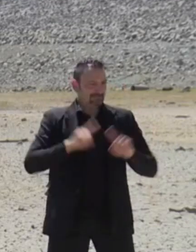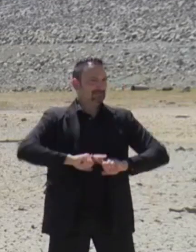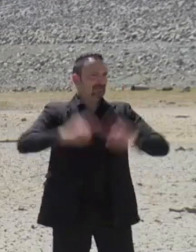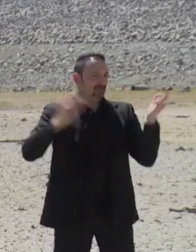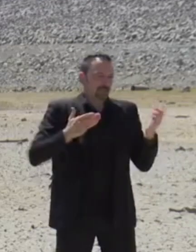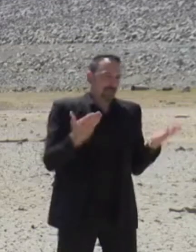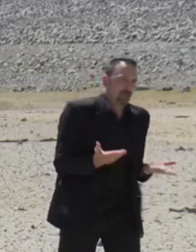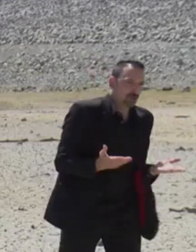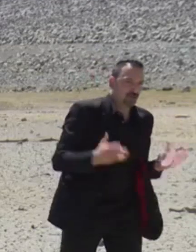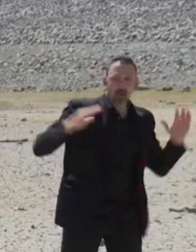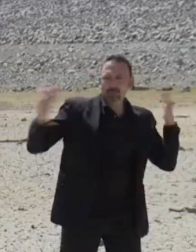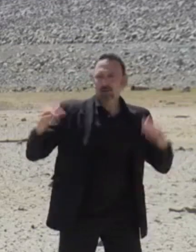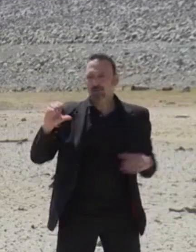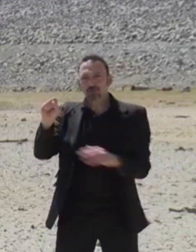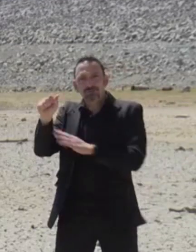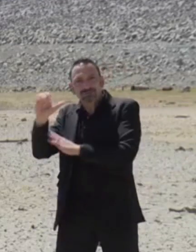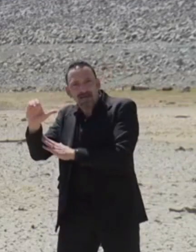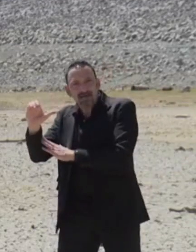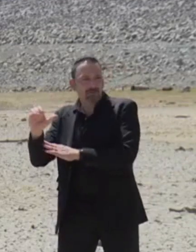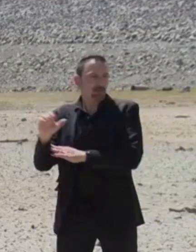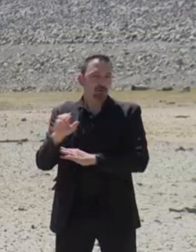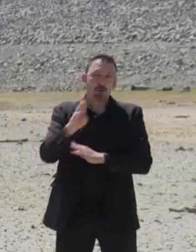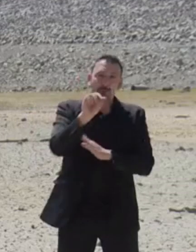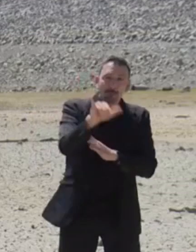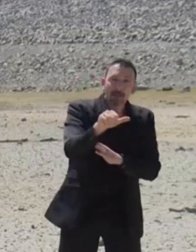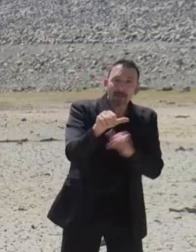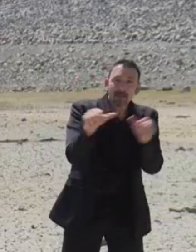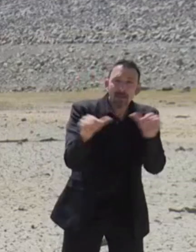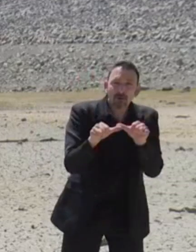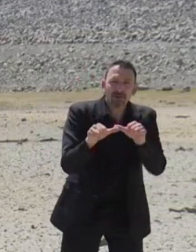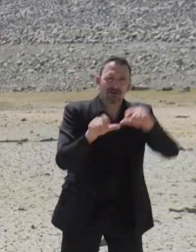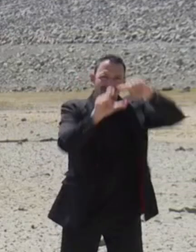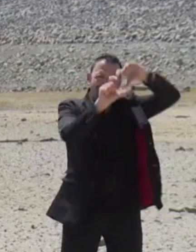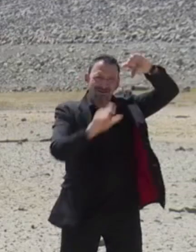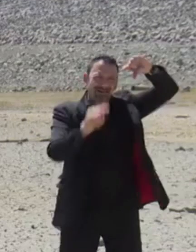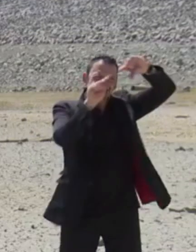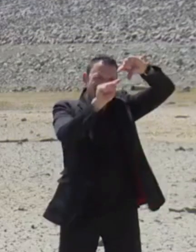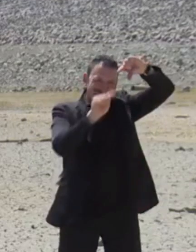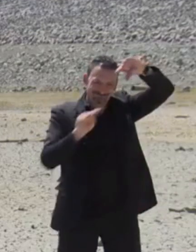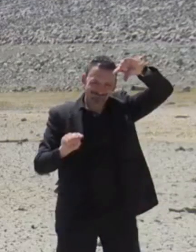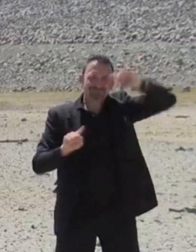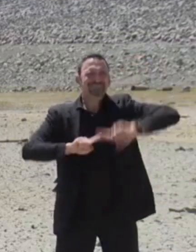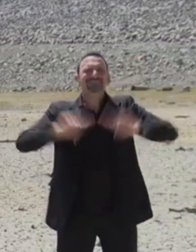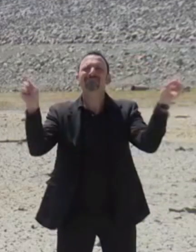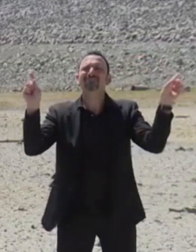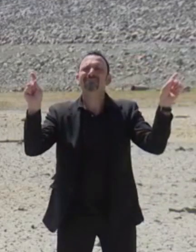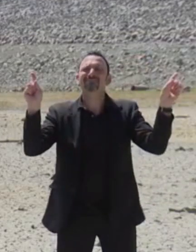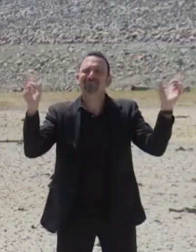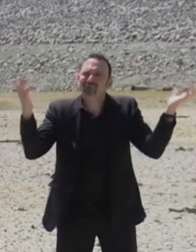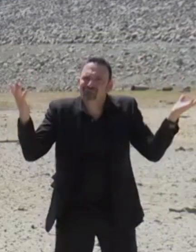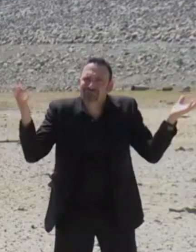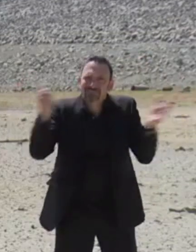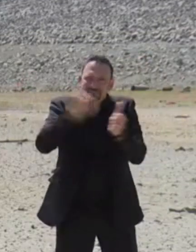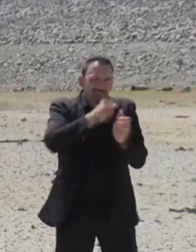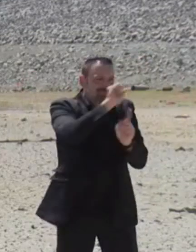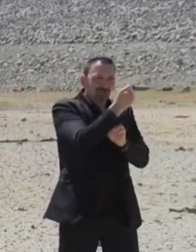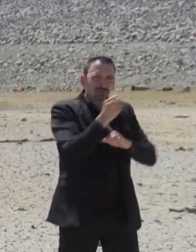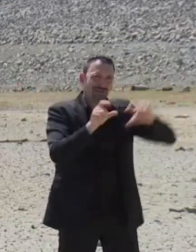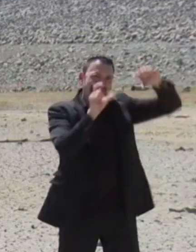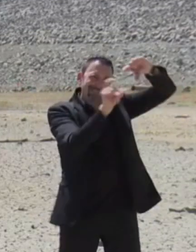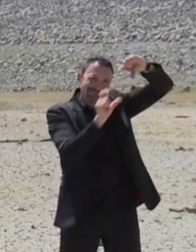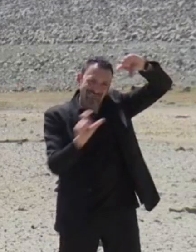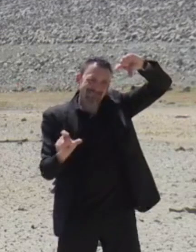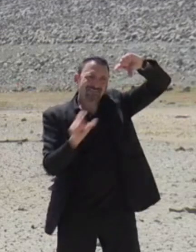drought resilience in Sacramento or the Bay Area or Southern California or the Central Valley. So on these questions around surface water